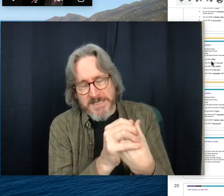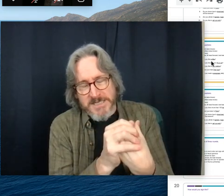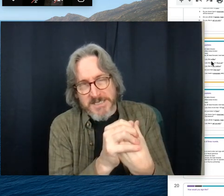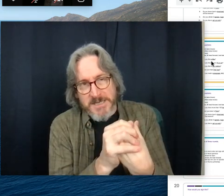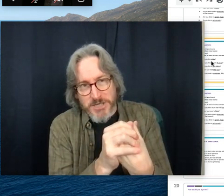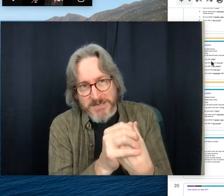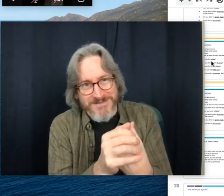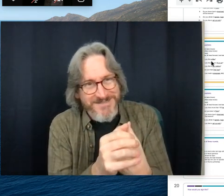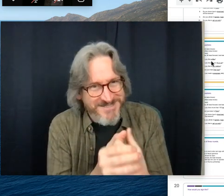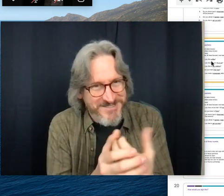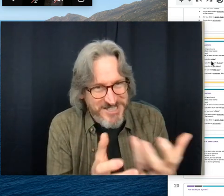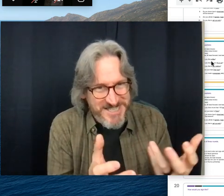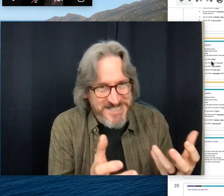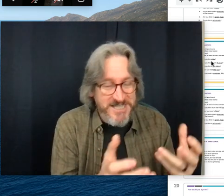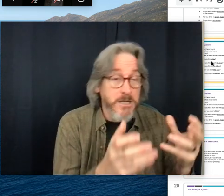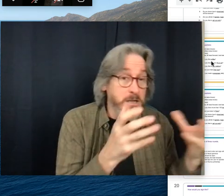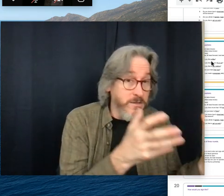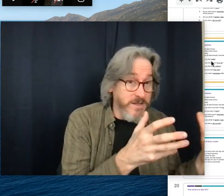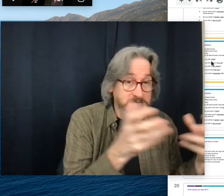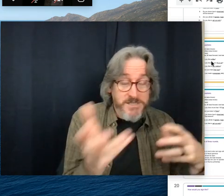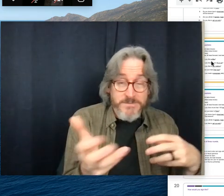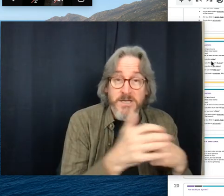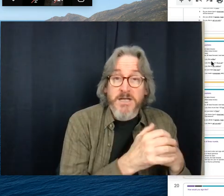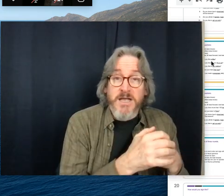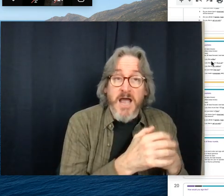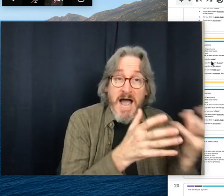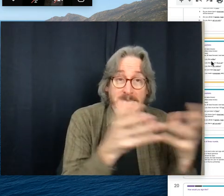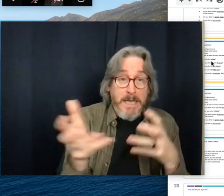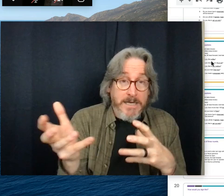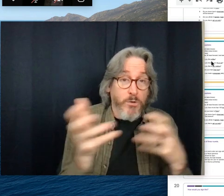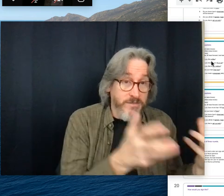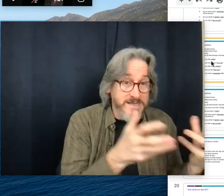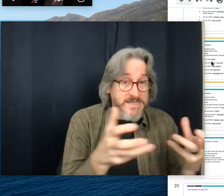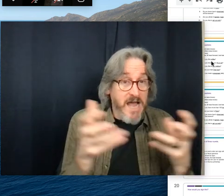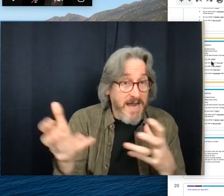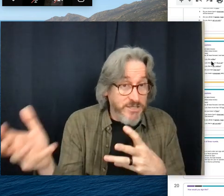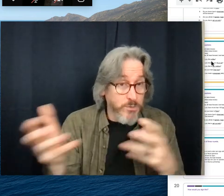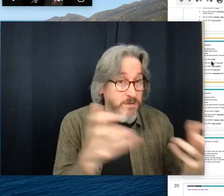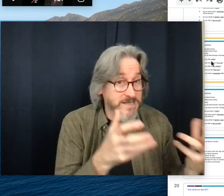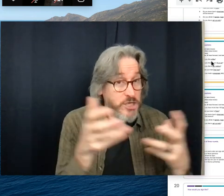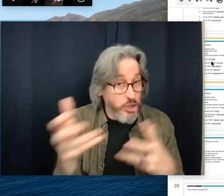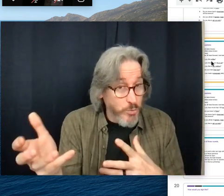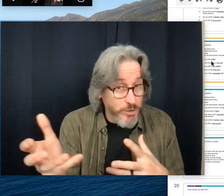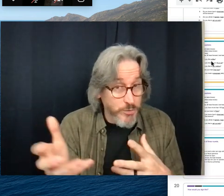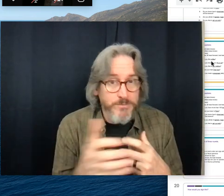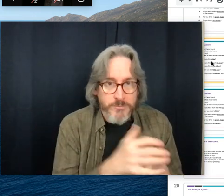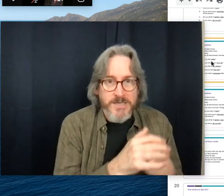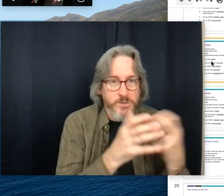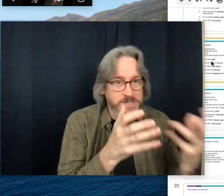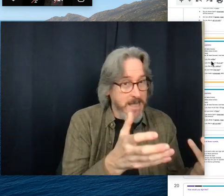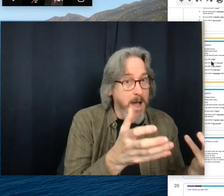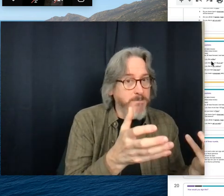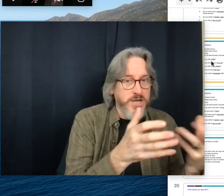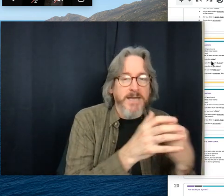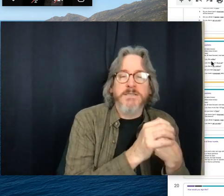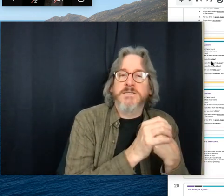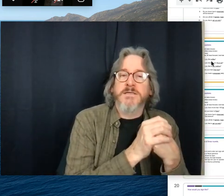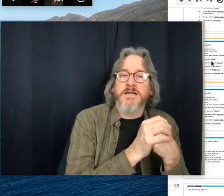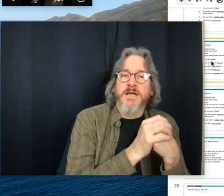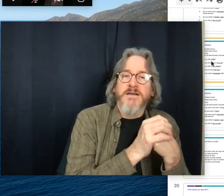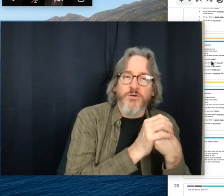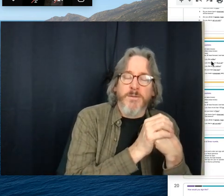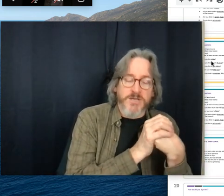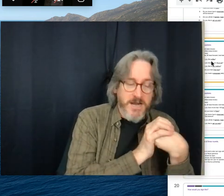in a sense, it's the subject because it's this I like, or this I do, or this you do, right? So it's the